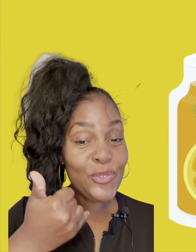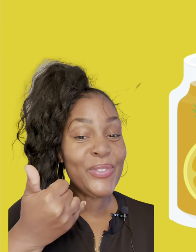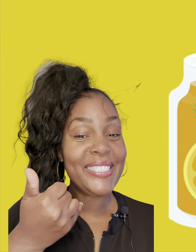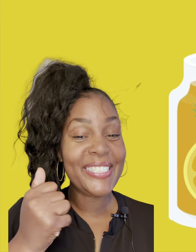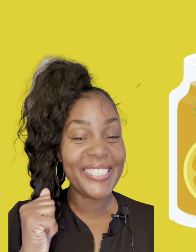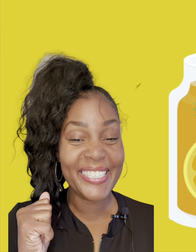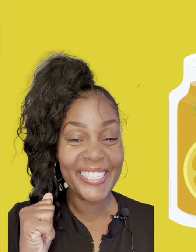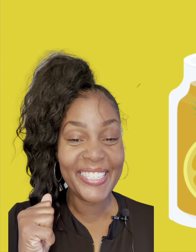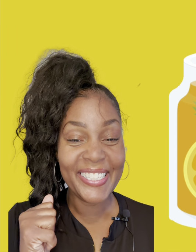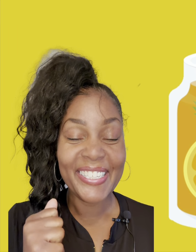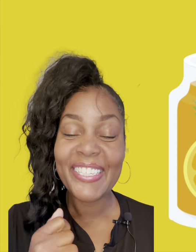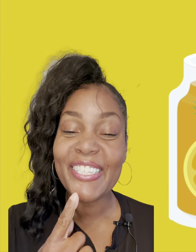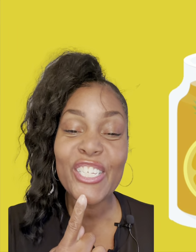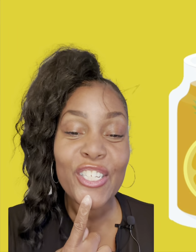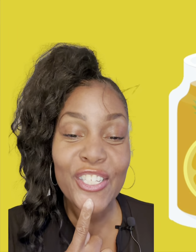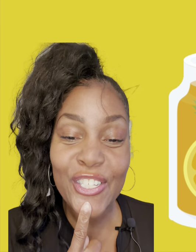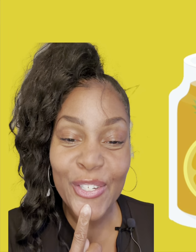juice,